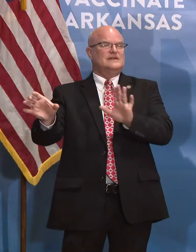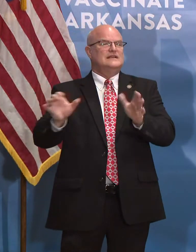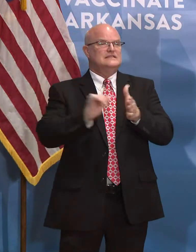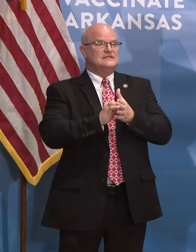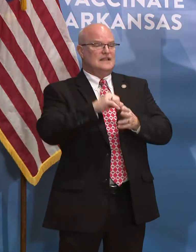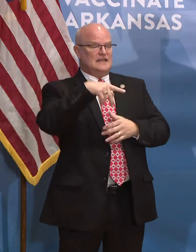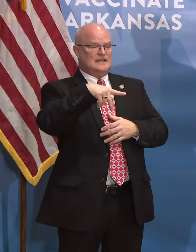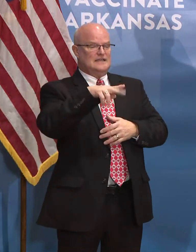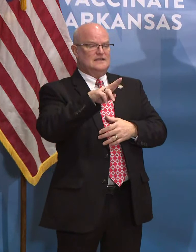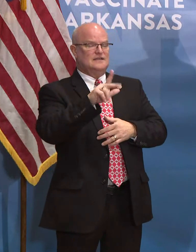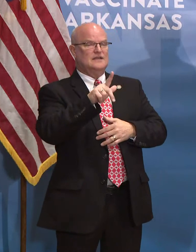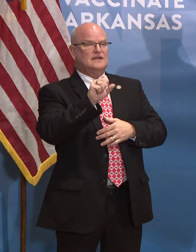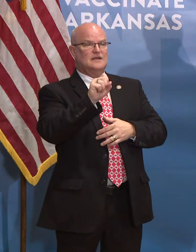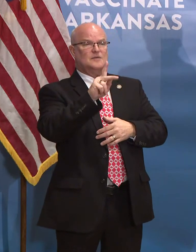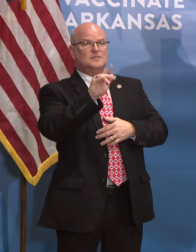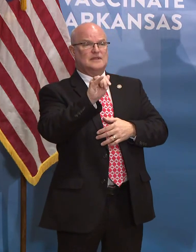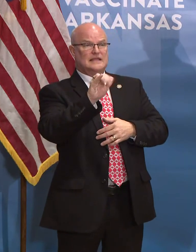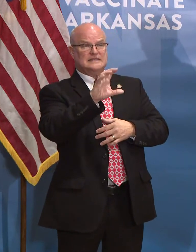in Pulaski County,